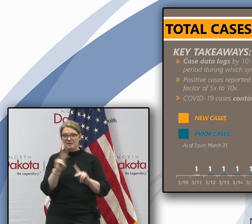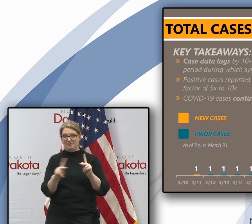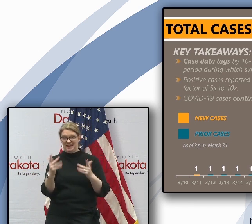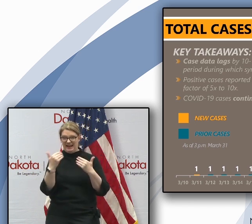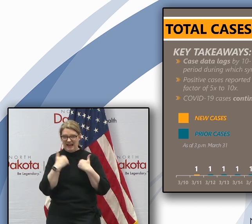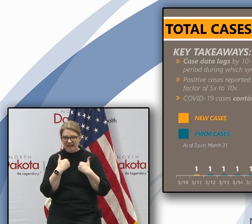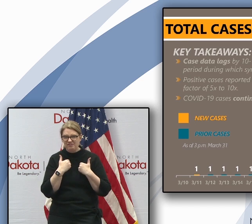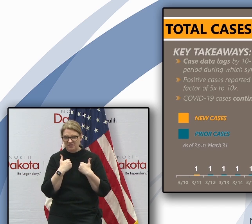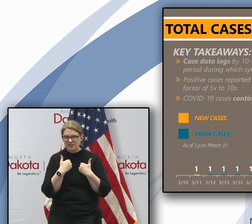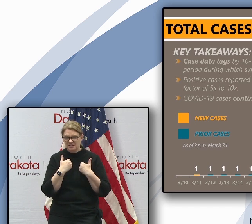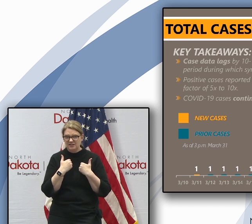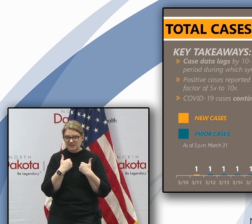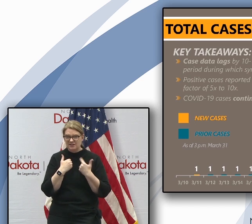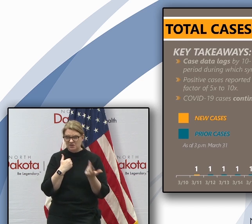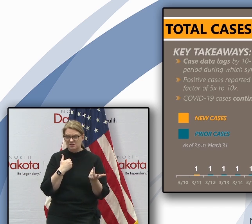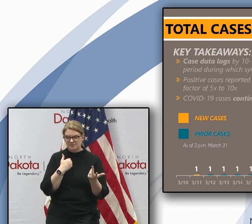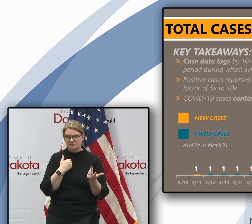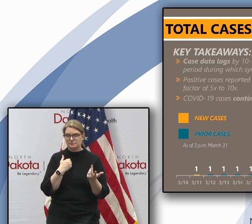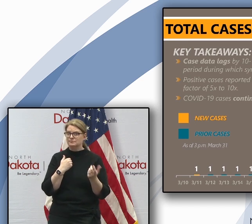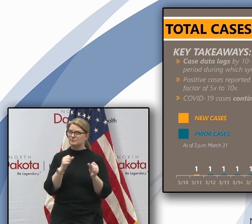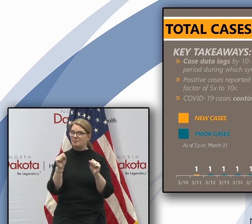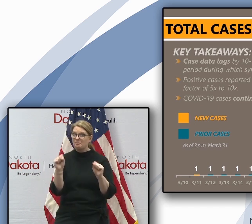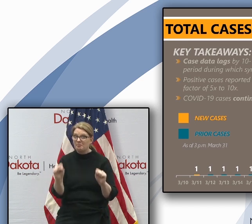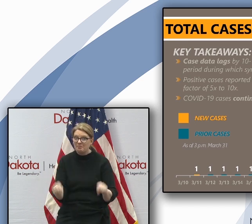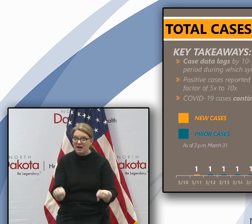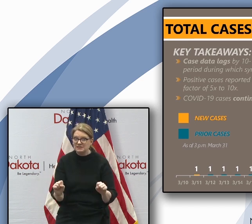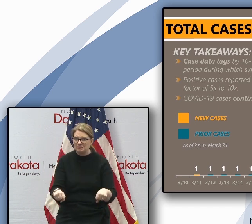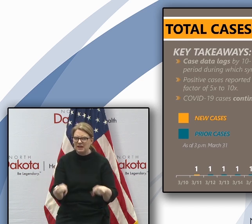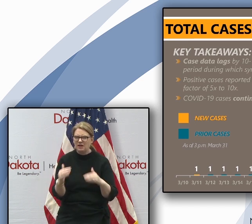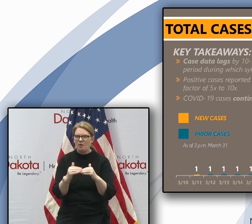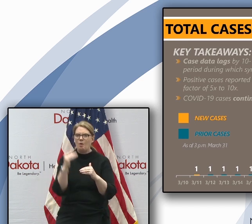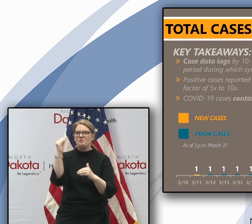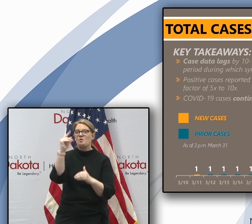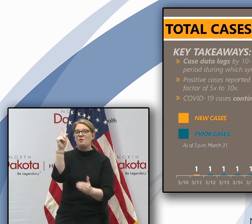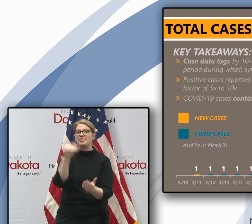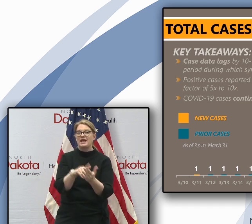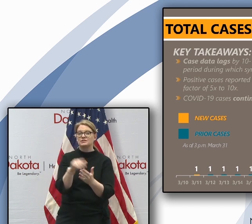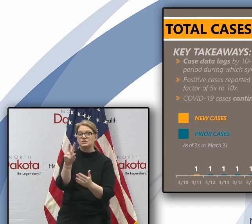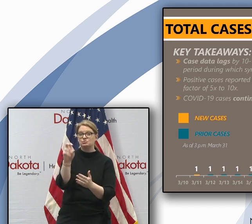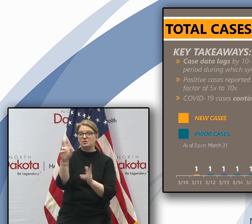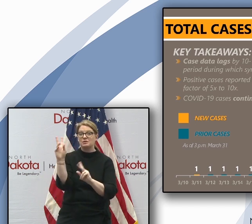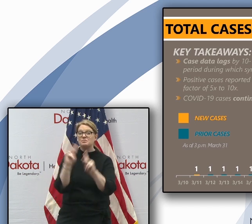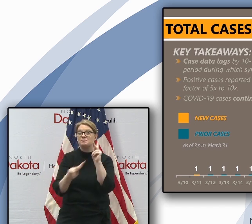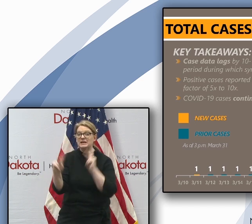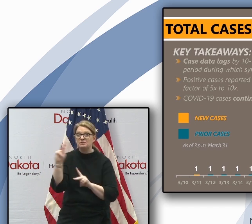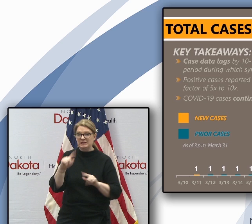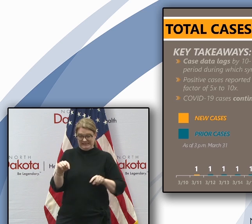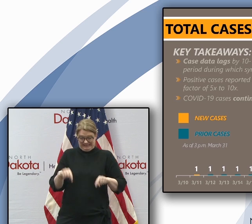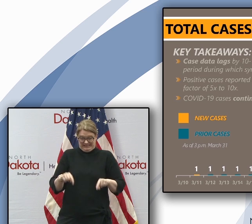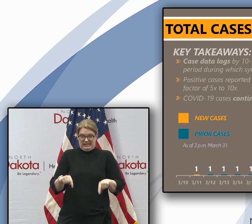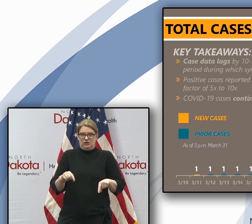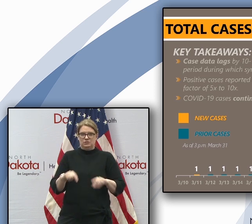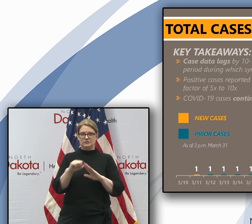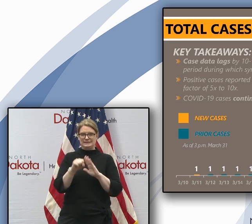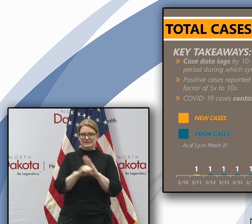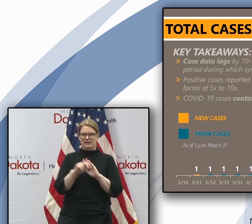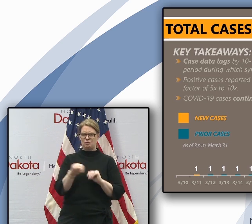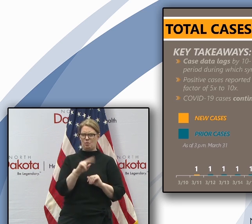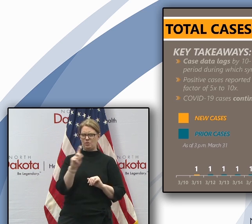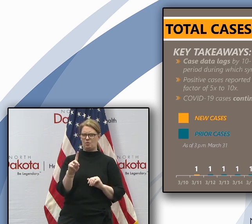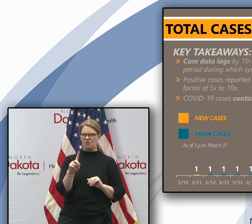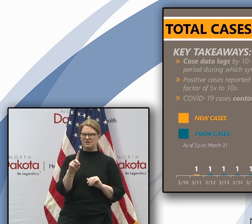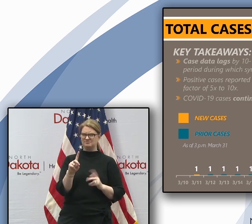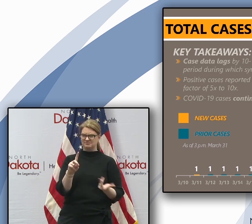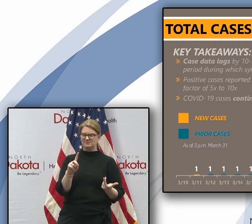should be thinking about the fact that there could be, over 1,200 people in the state of North Dakota